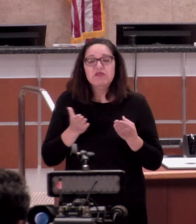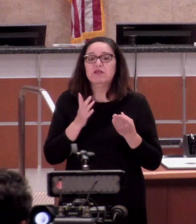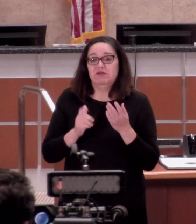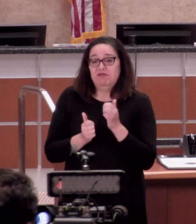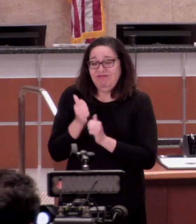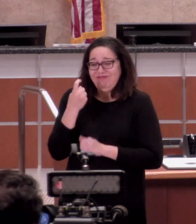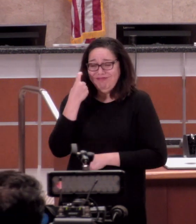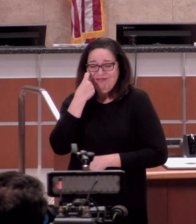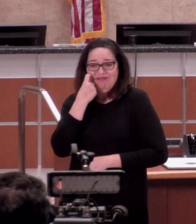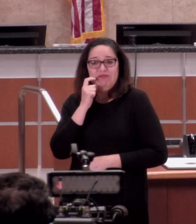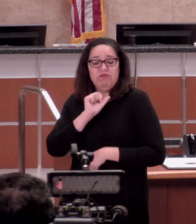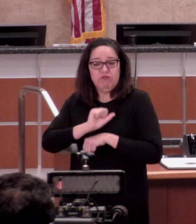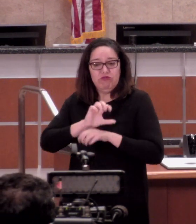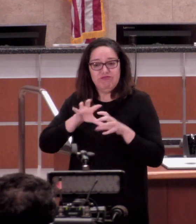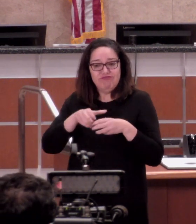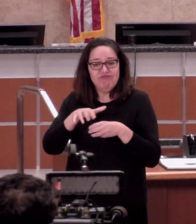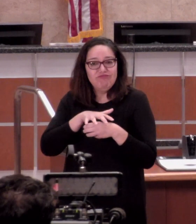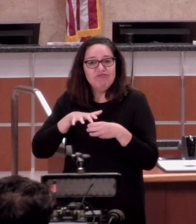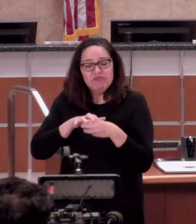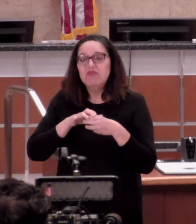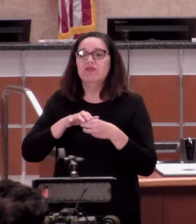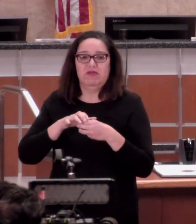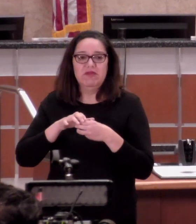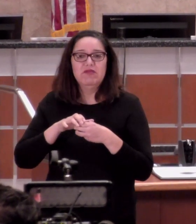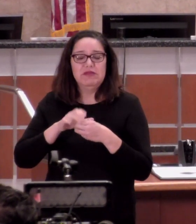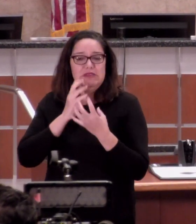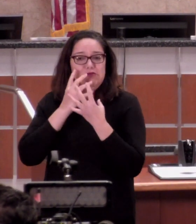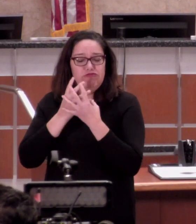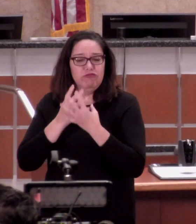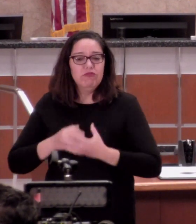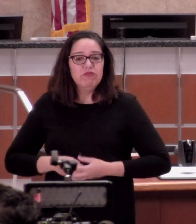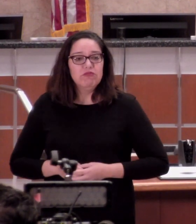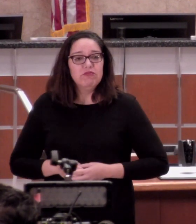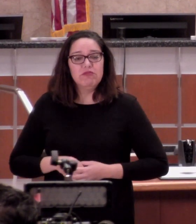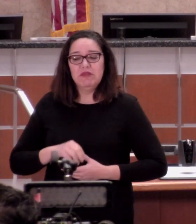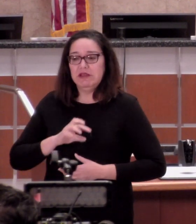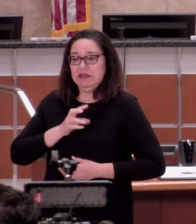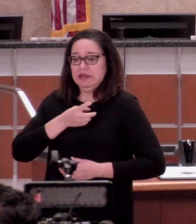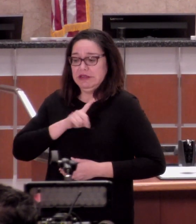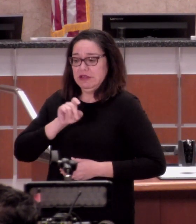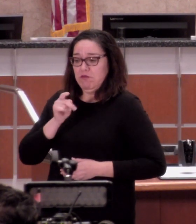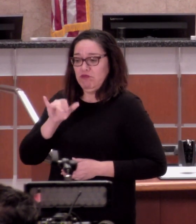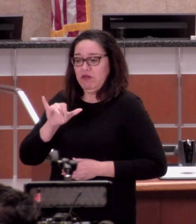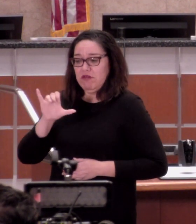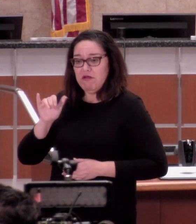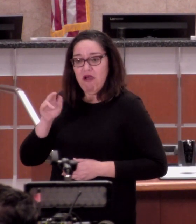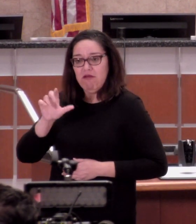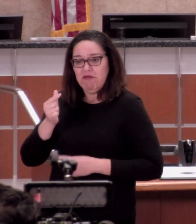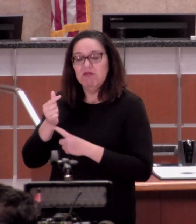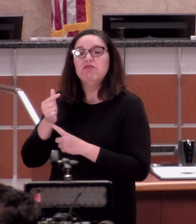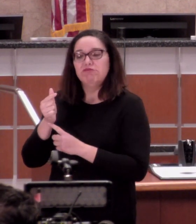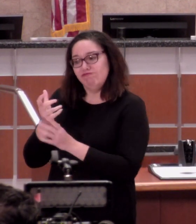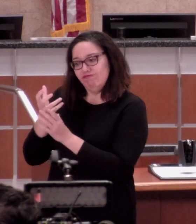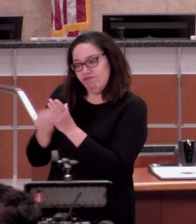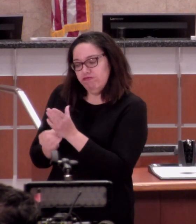most recently, the Coisburg Detention Center. Deputy Young is survived by his wife and his 4 children.